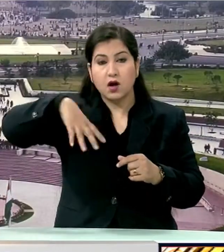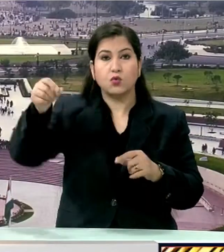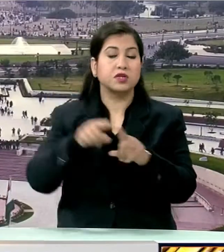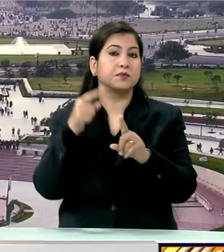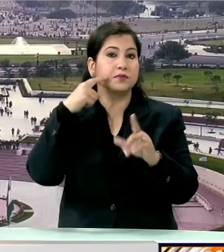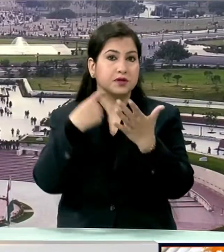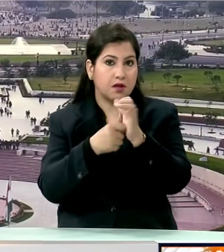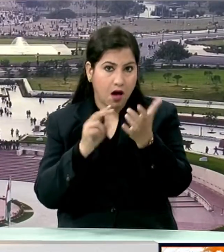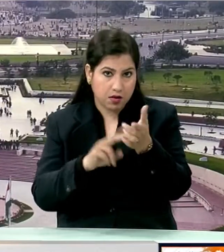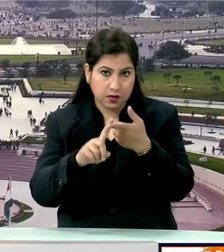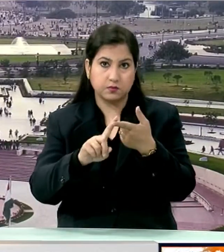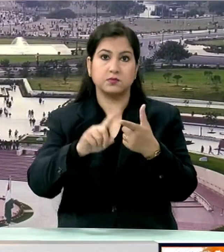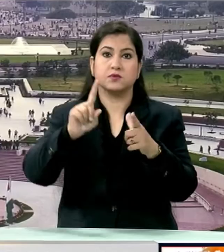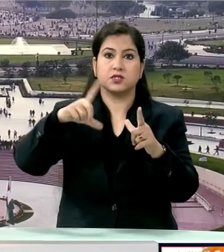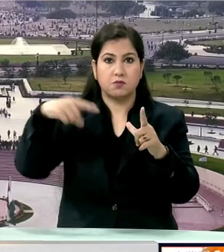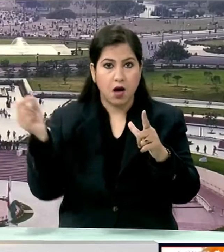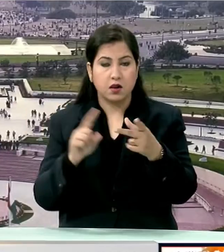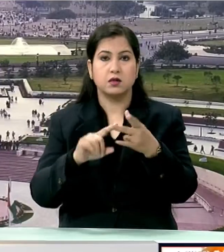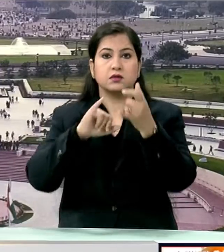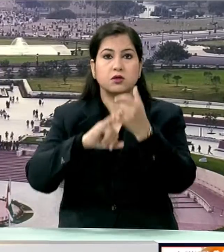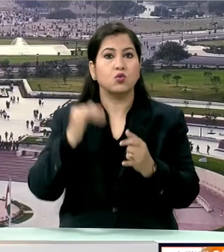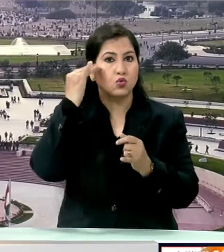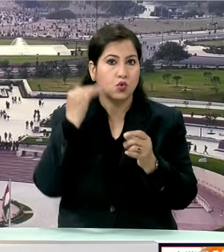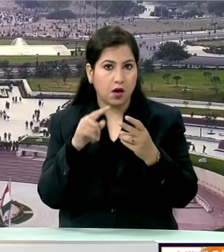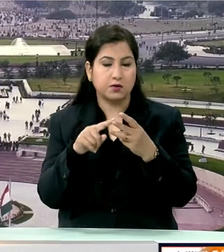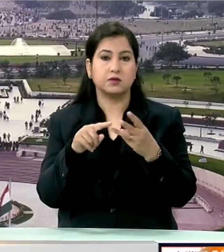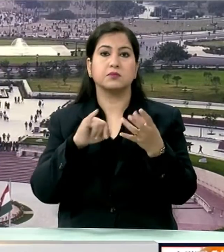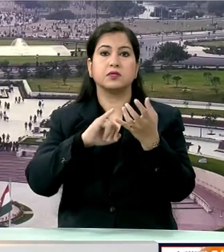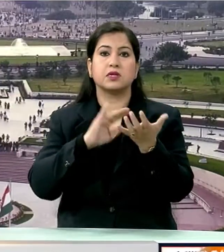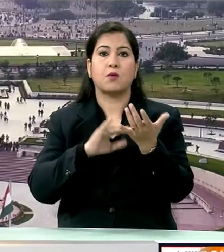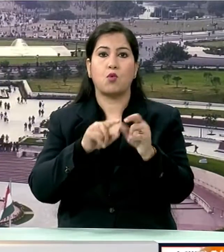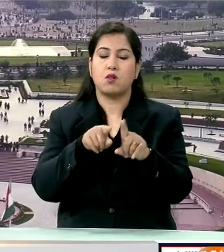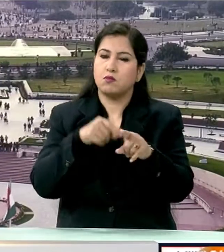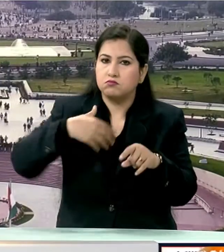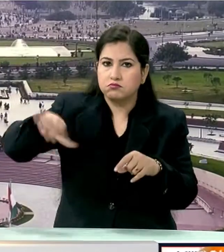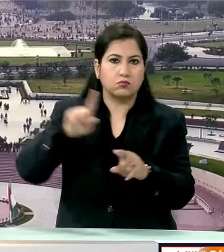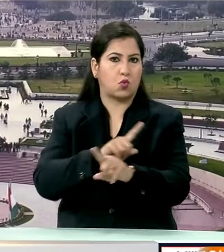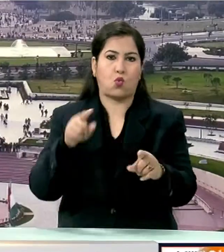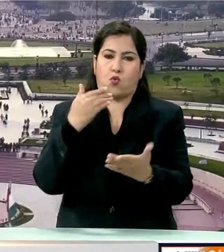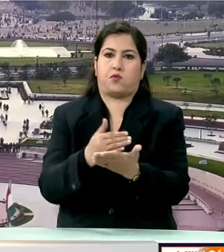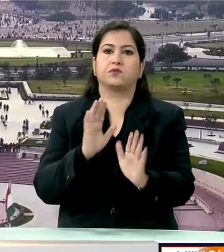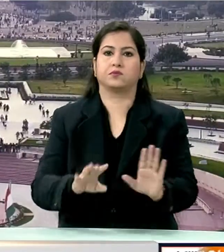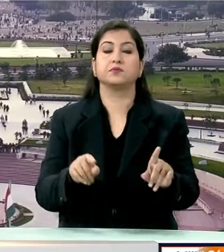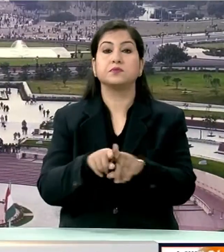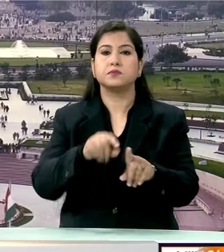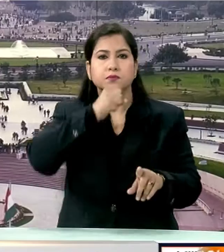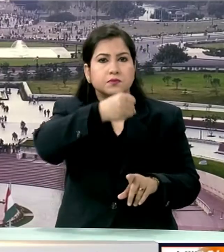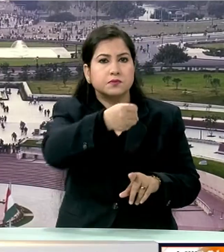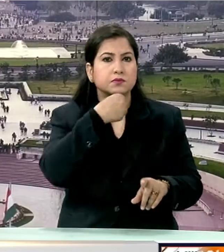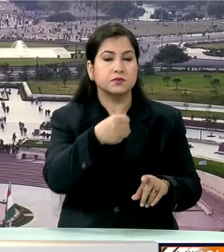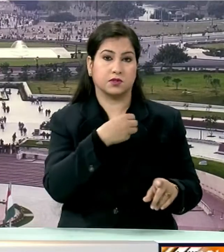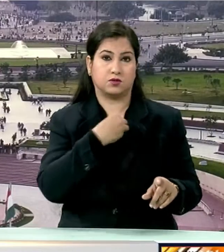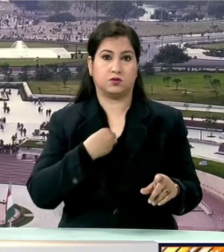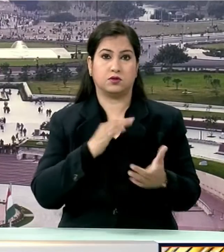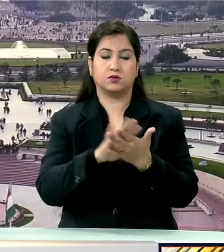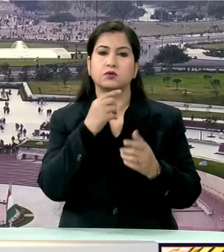Iran, Japan, South Korea and Singapore. While speaking to media persons in New Delhi on Monday, Dr. Harshvardhan